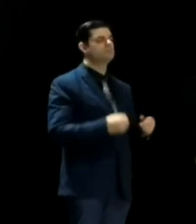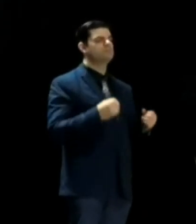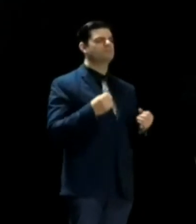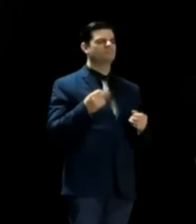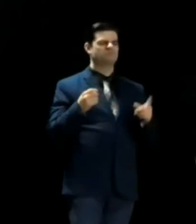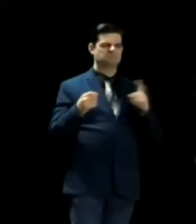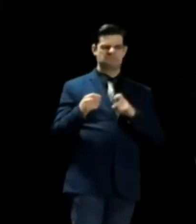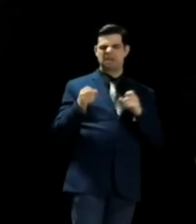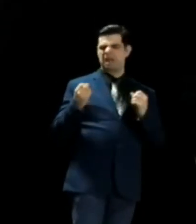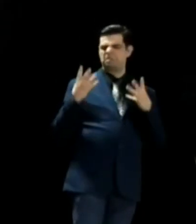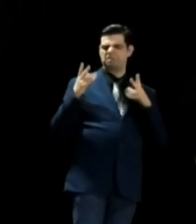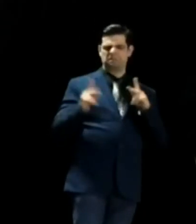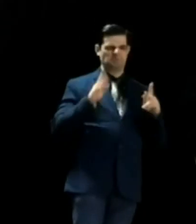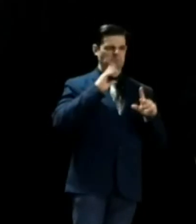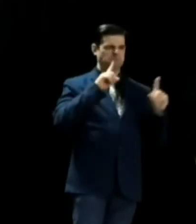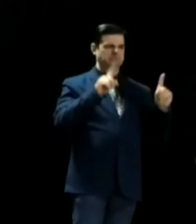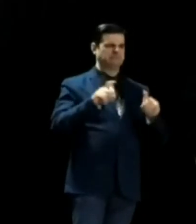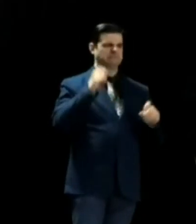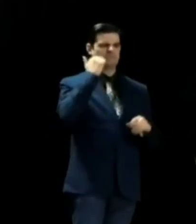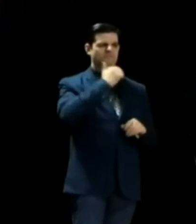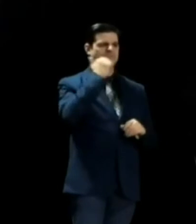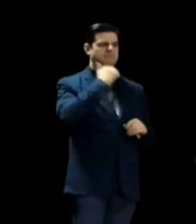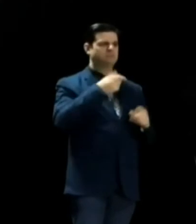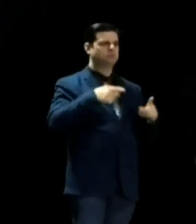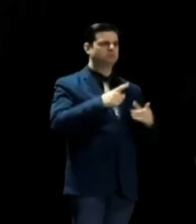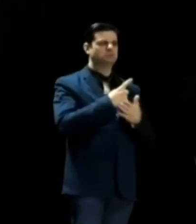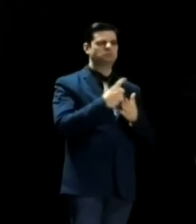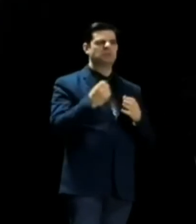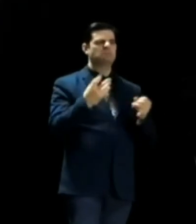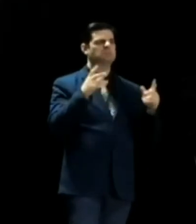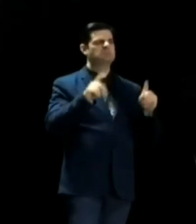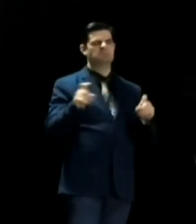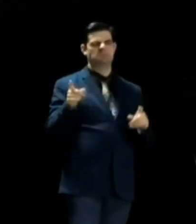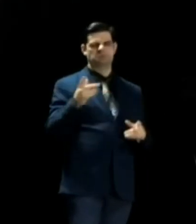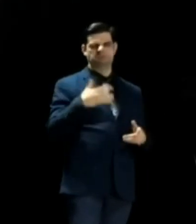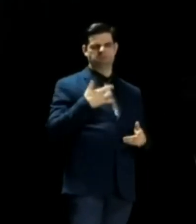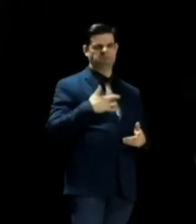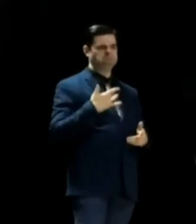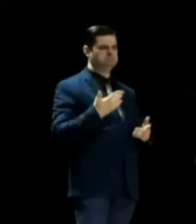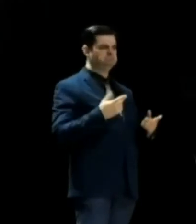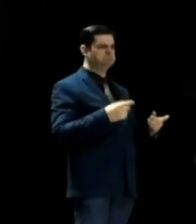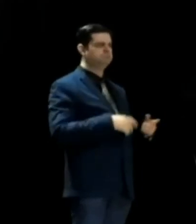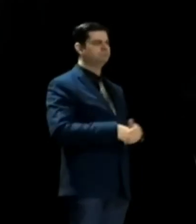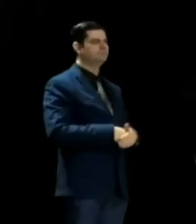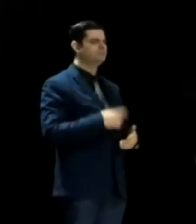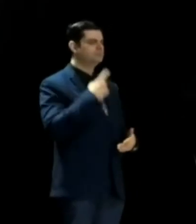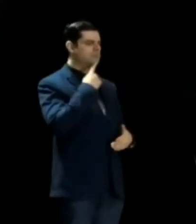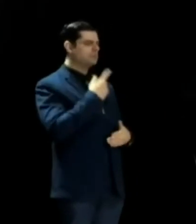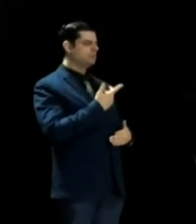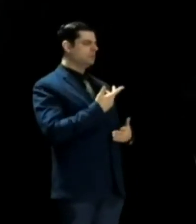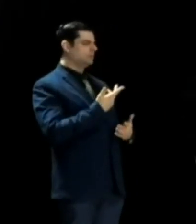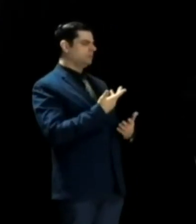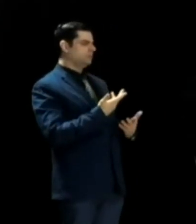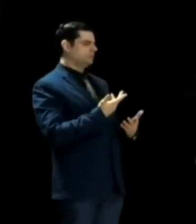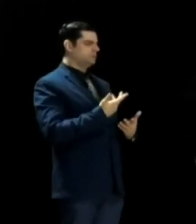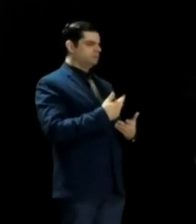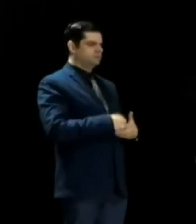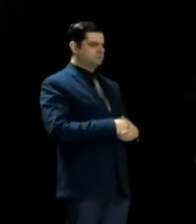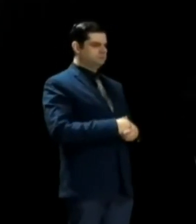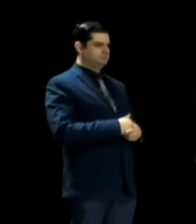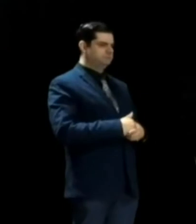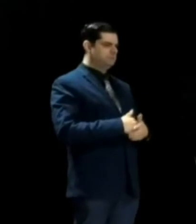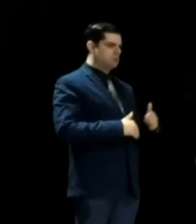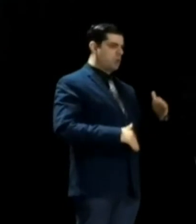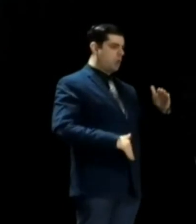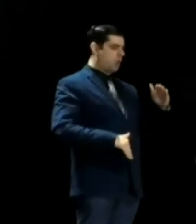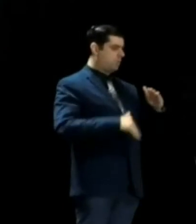in a day or a week? Or Depending on, we will be testing up to 1,000